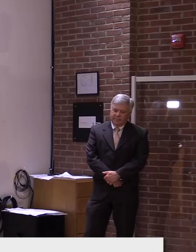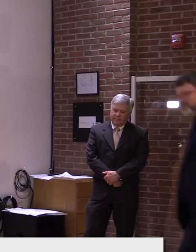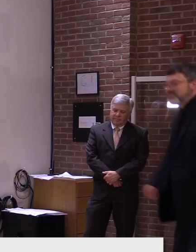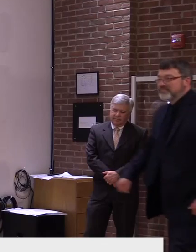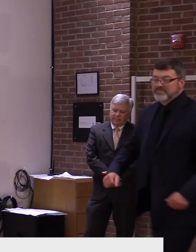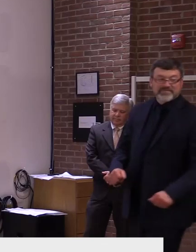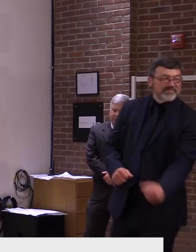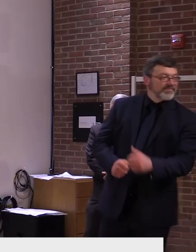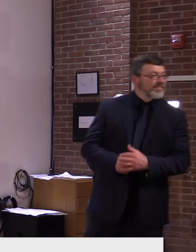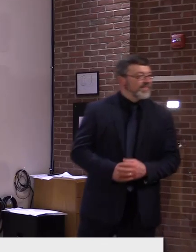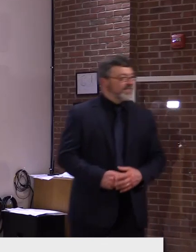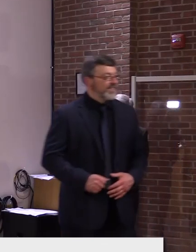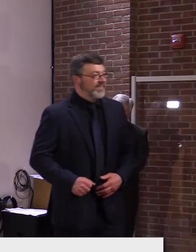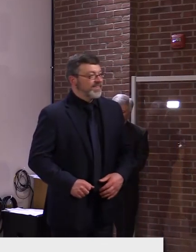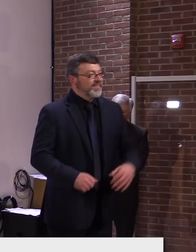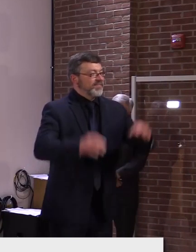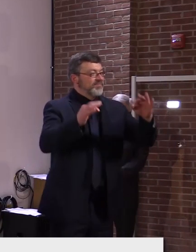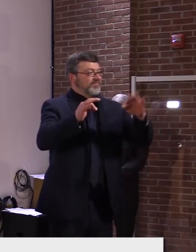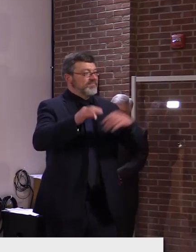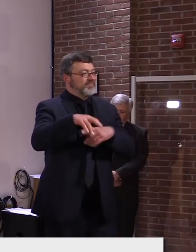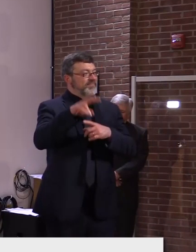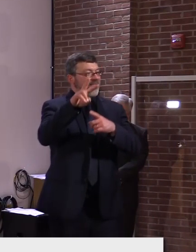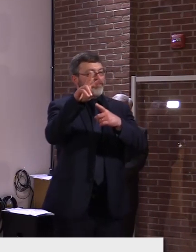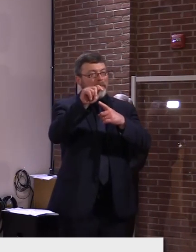Aaron Patanko, Betsy Digger.